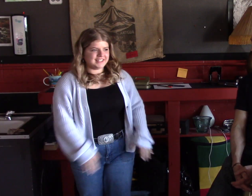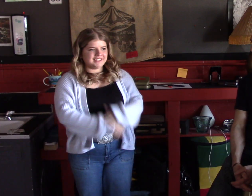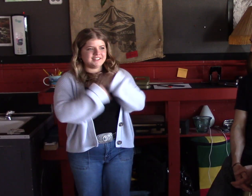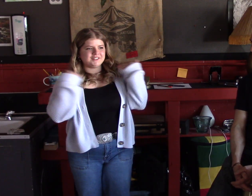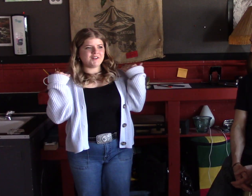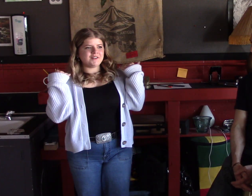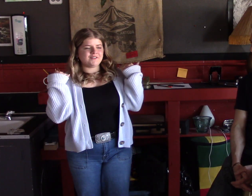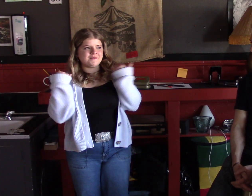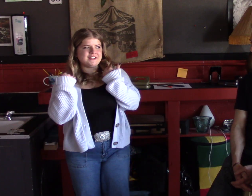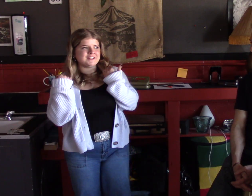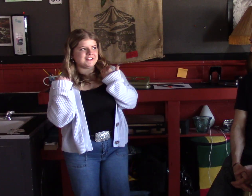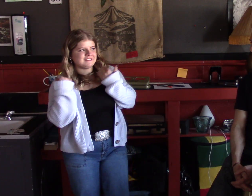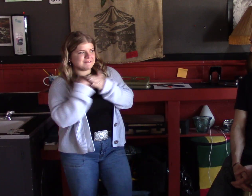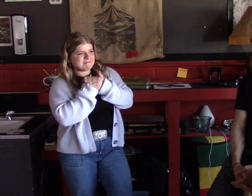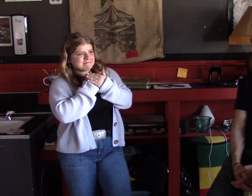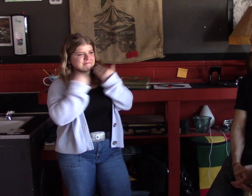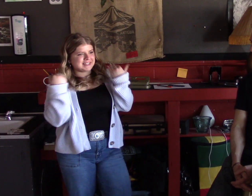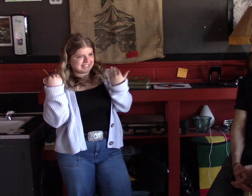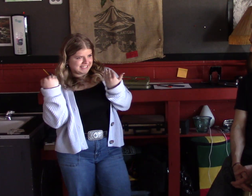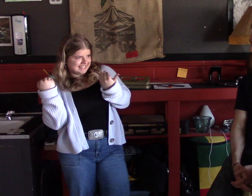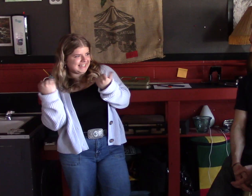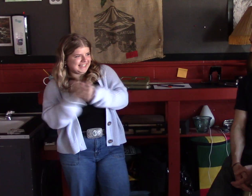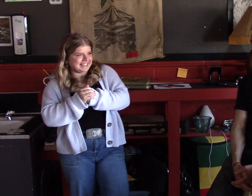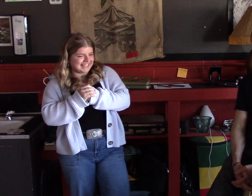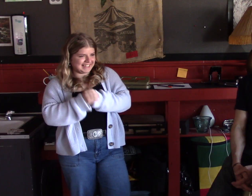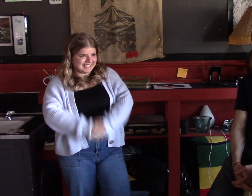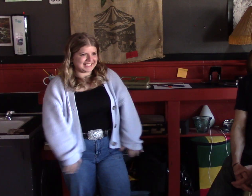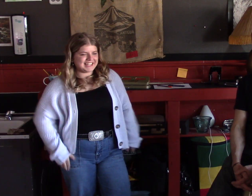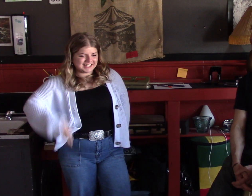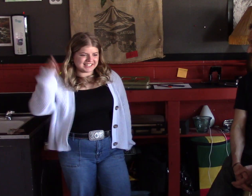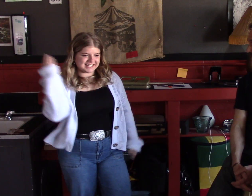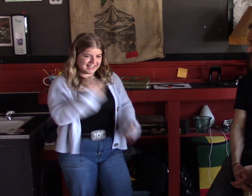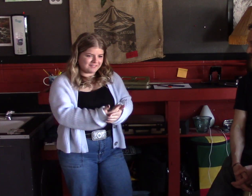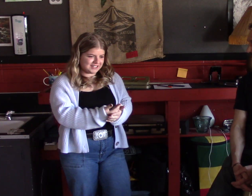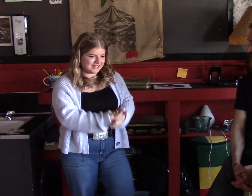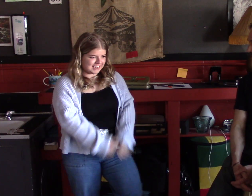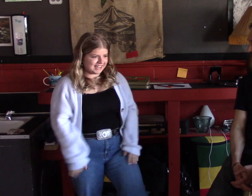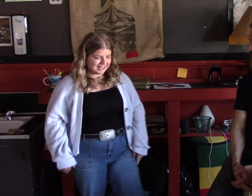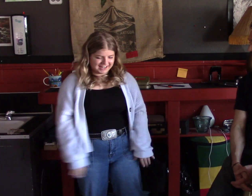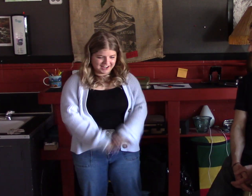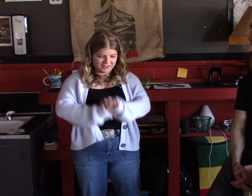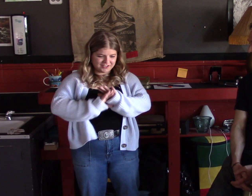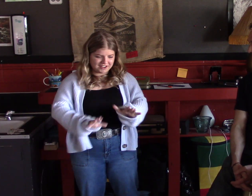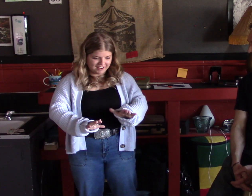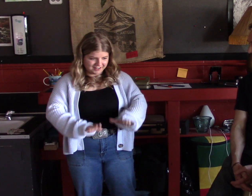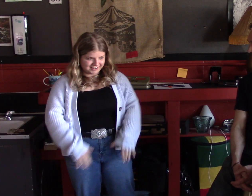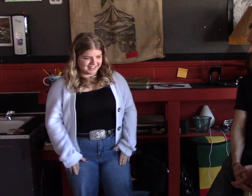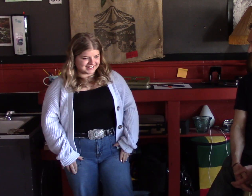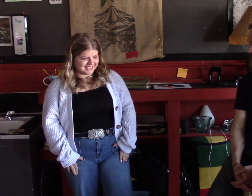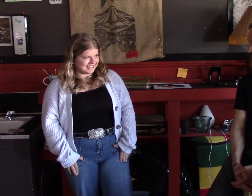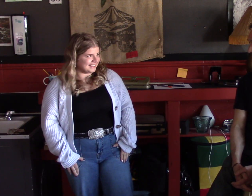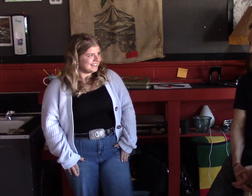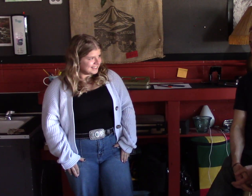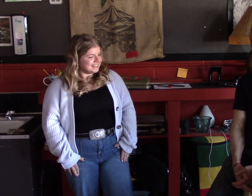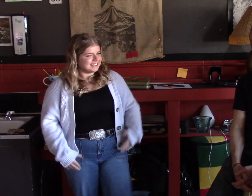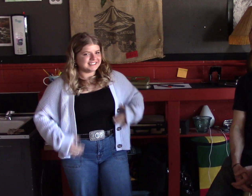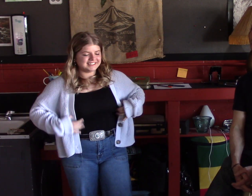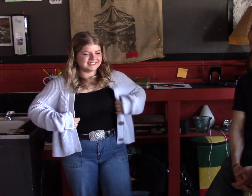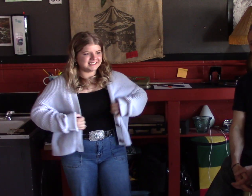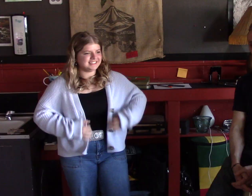there's no information missed. You get what you need and you're done. Yeah, and so